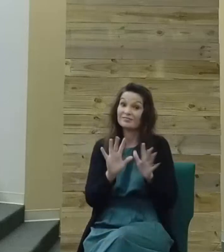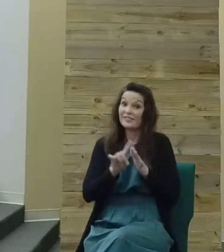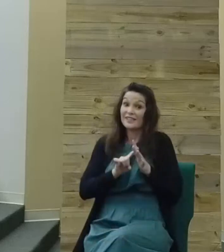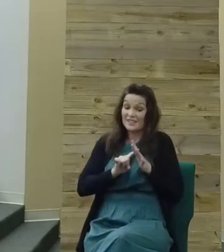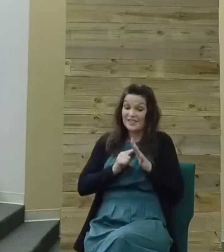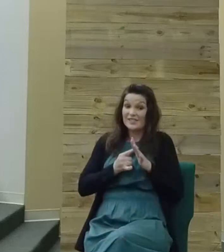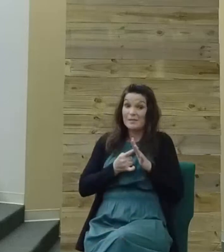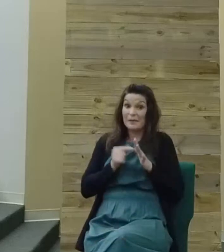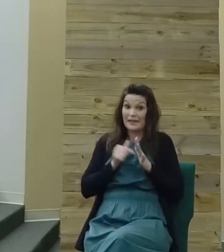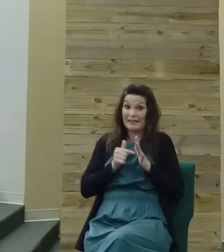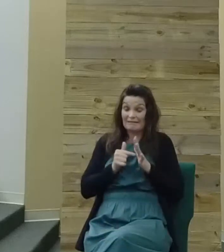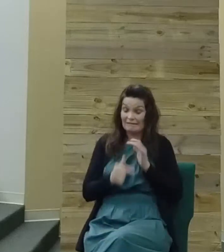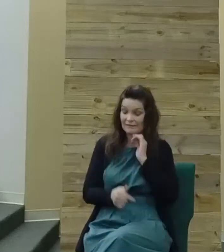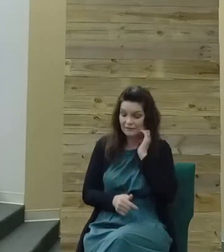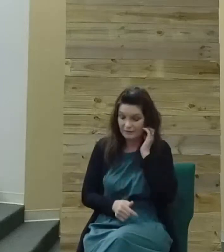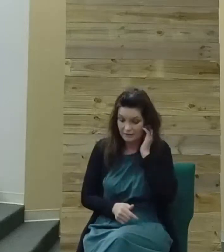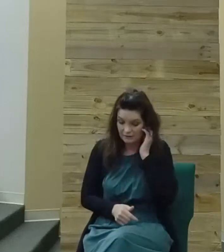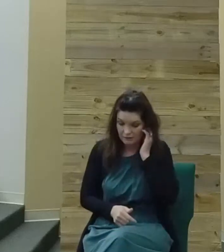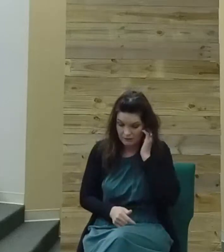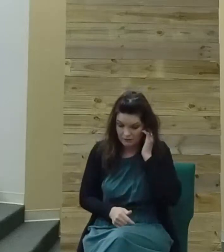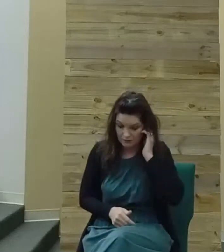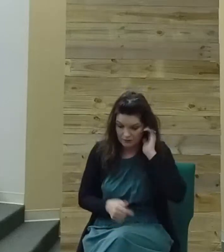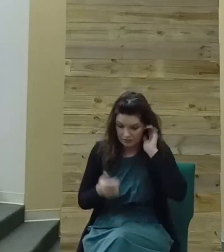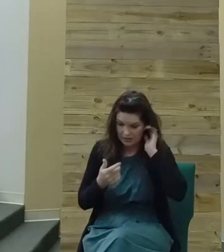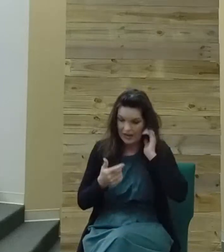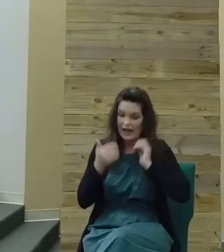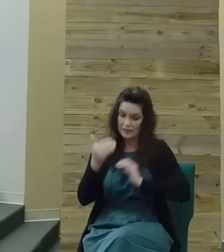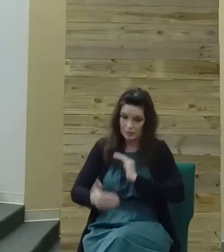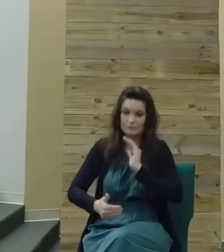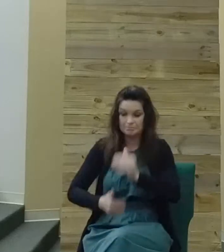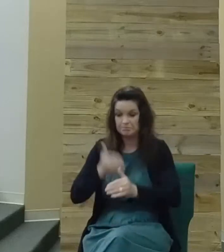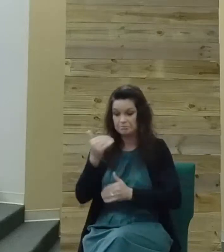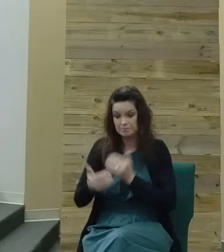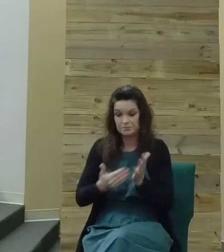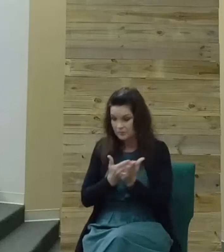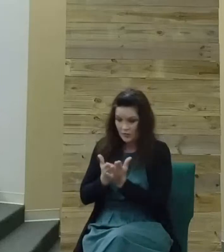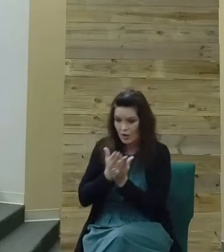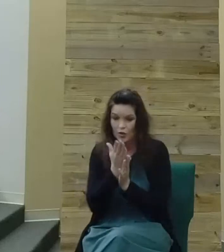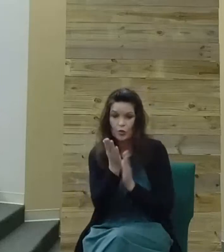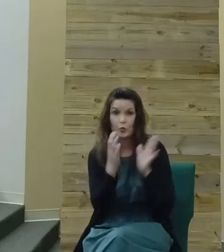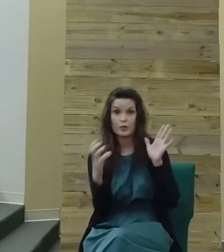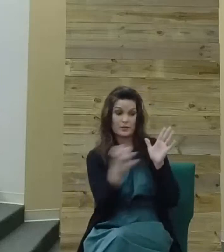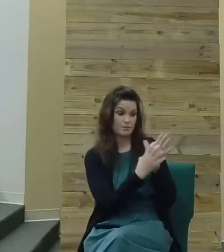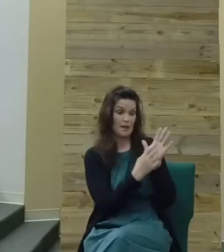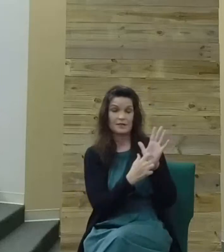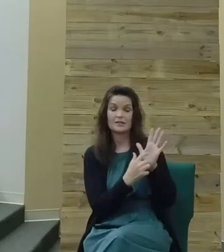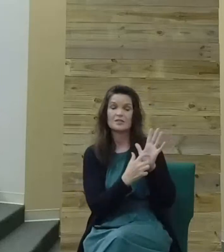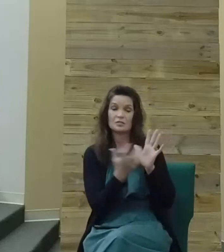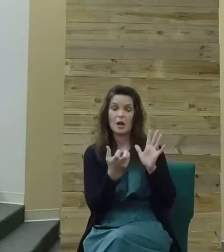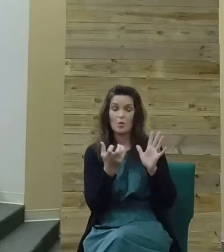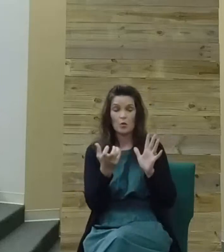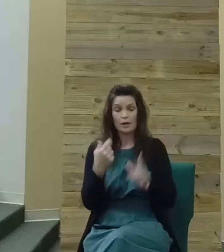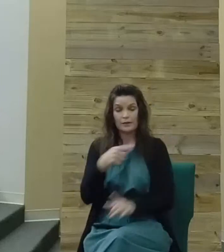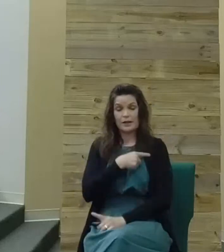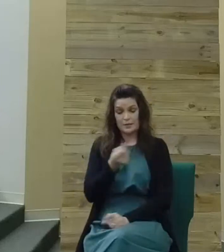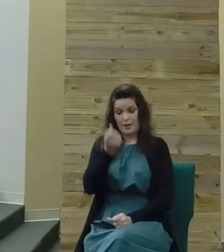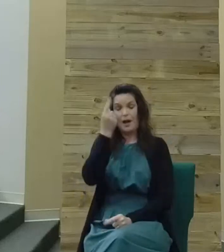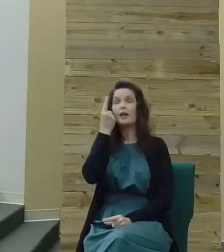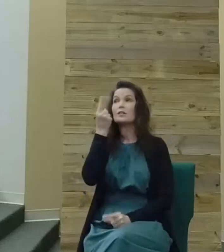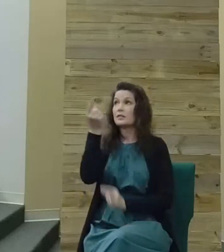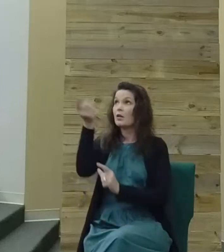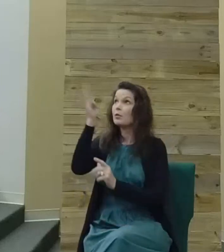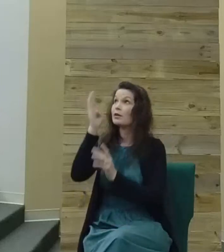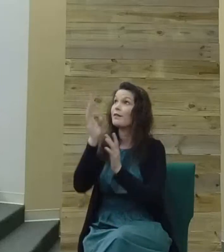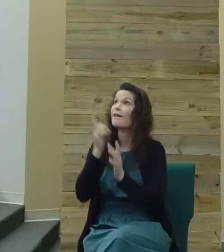it's just the beginning. So as we walk through this passage together this morning, I want us to see what God has to say